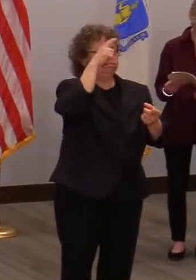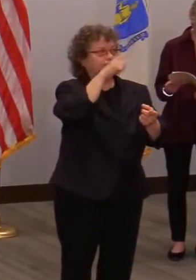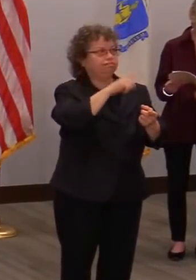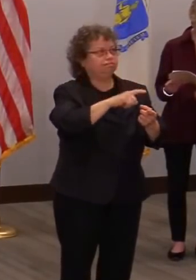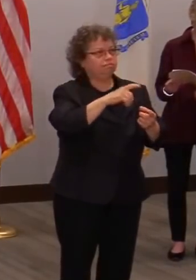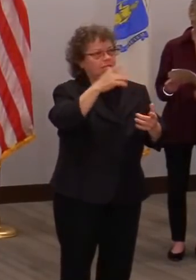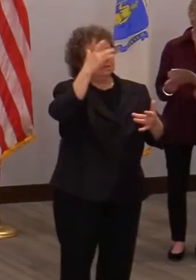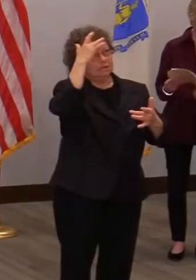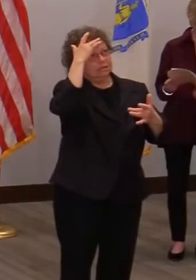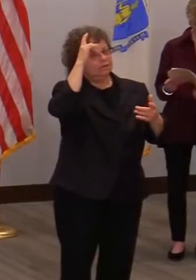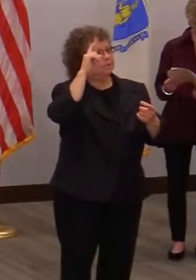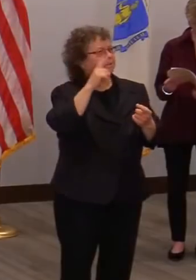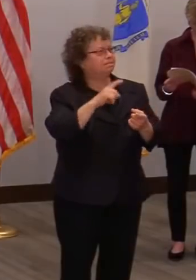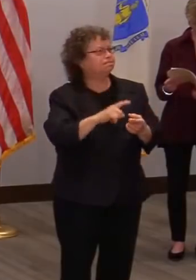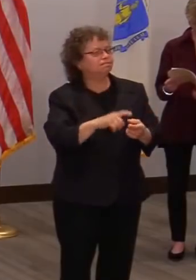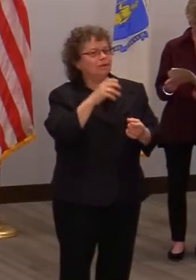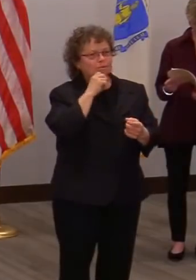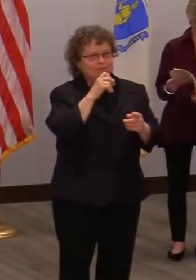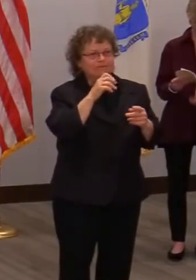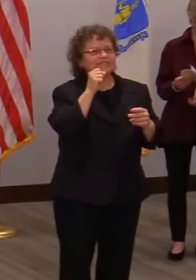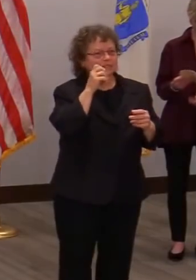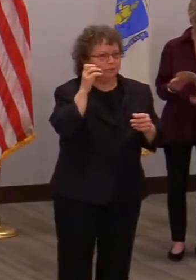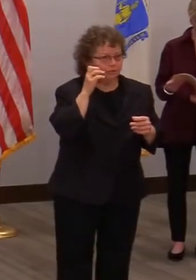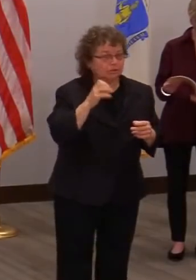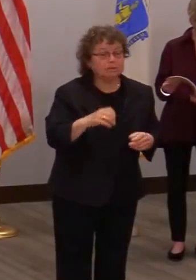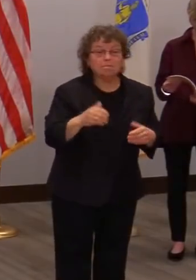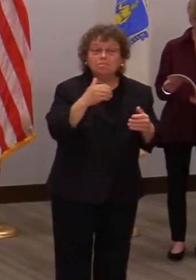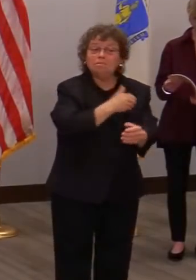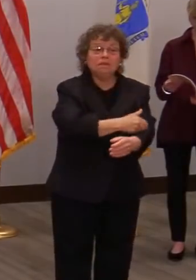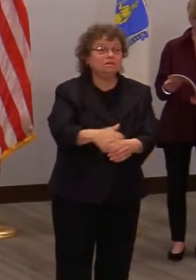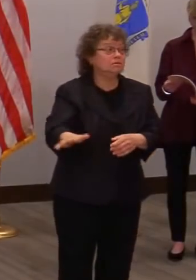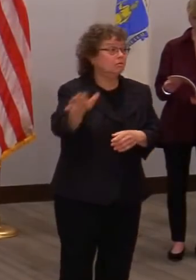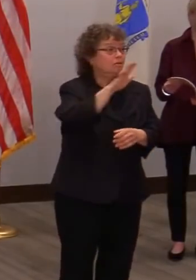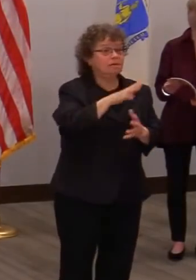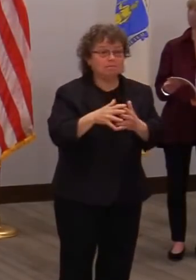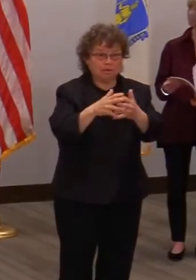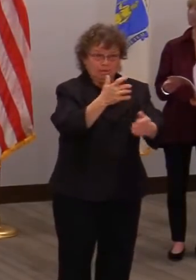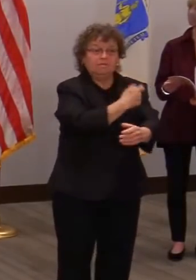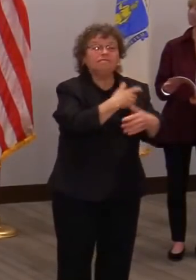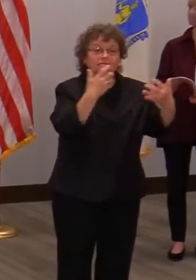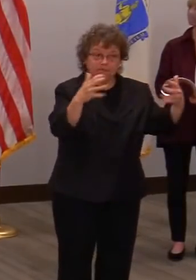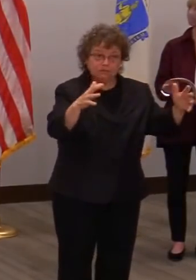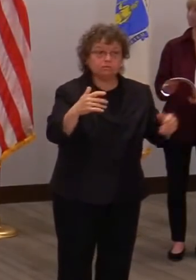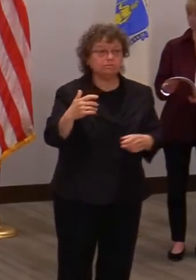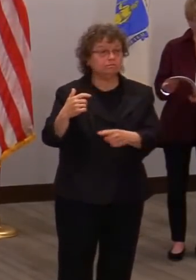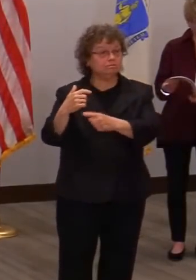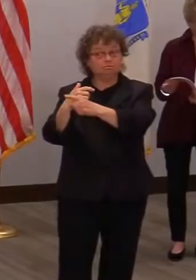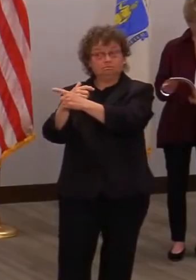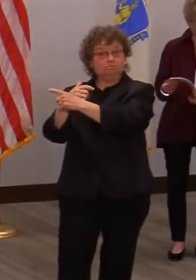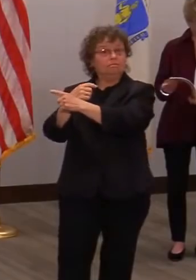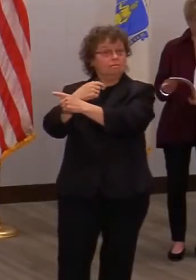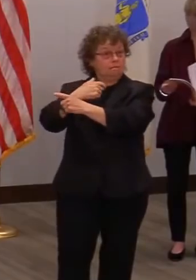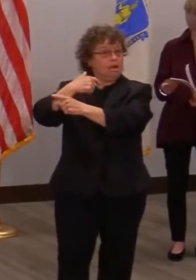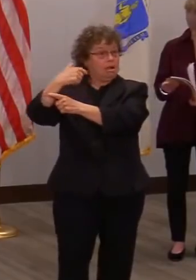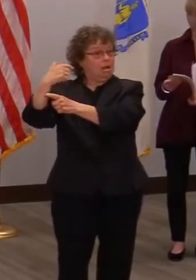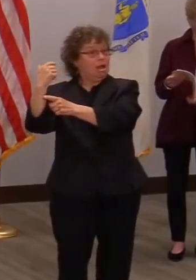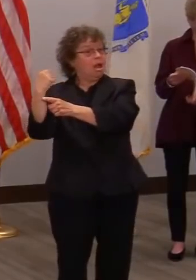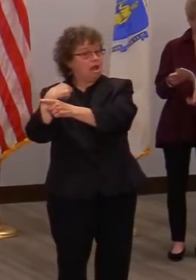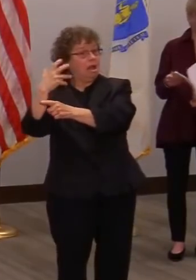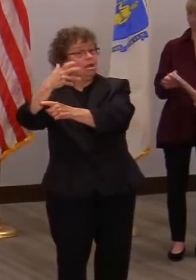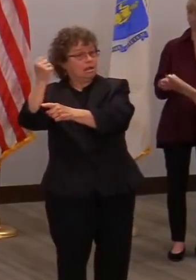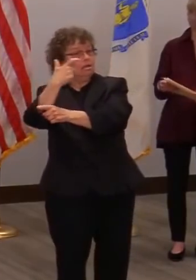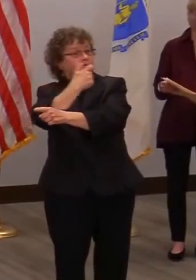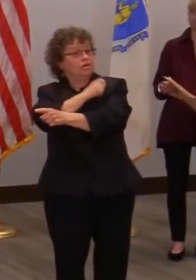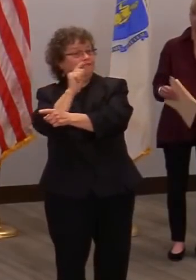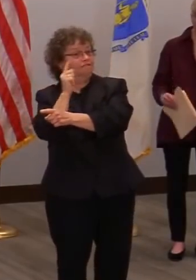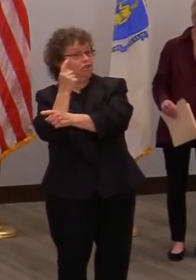Millions of people across the country have been vaccinated, and I got my first shot in this building about 10 days ago, and will